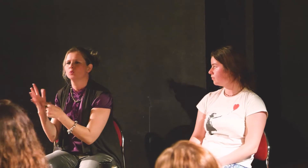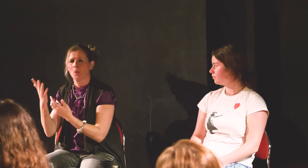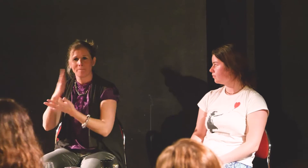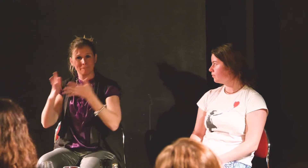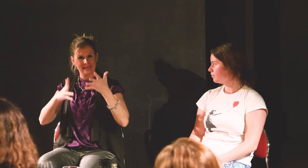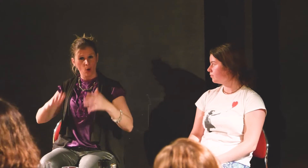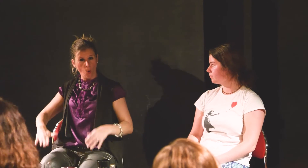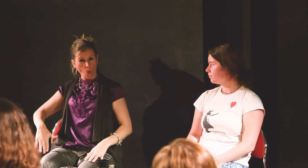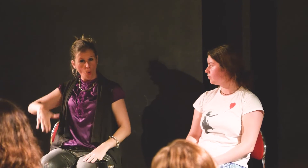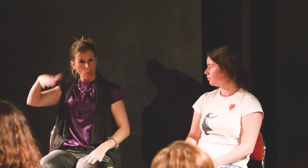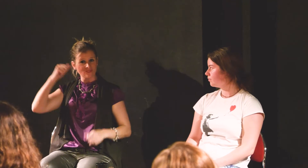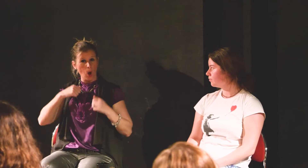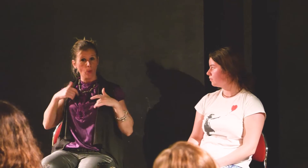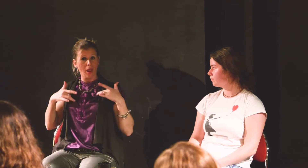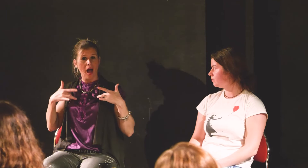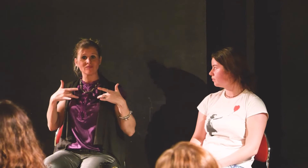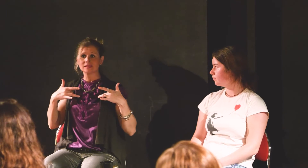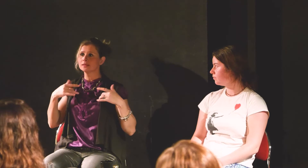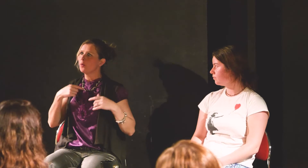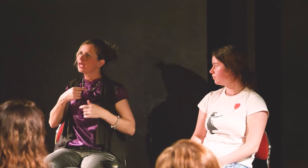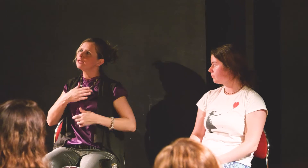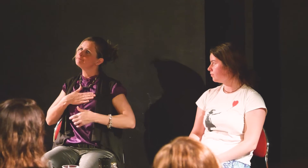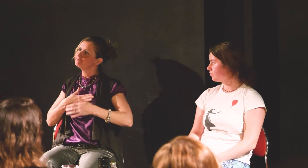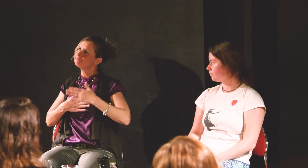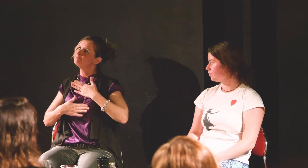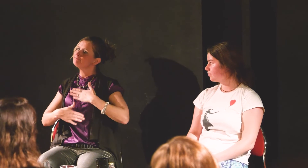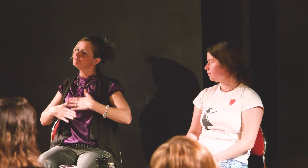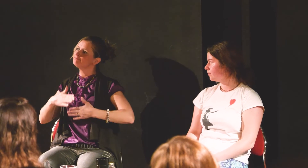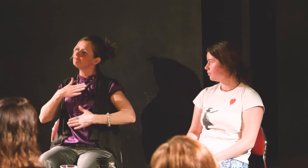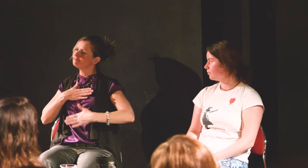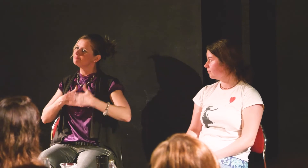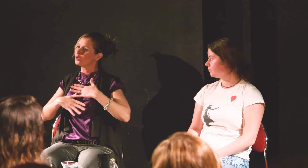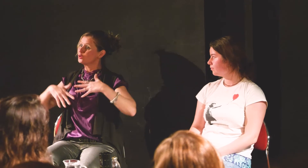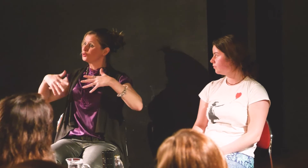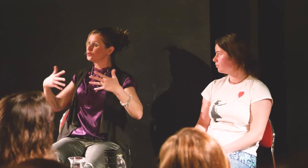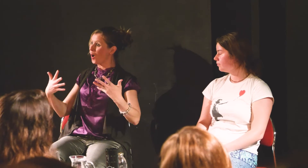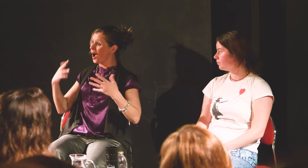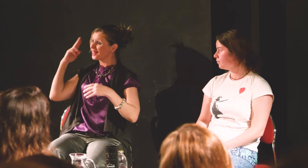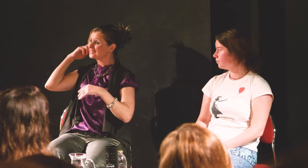little thing. It's not important. So we've been exposed to that all of our lives. We've just sat there patiently.